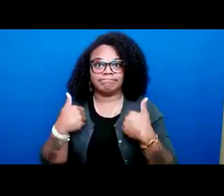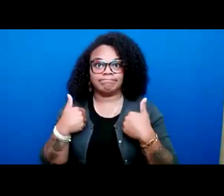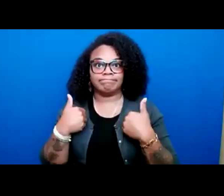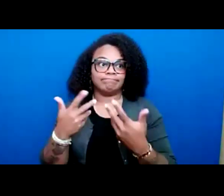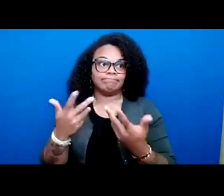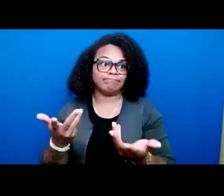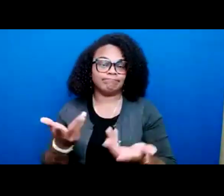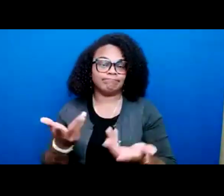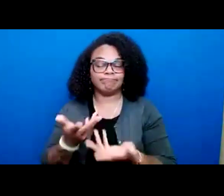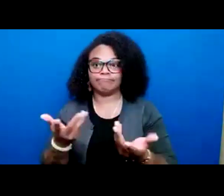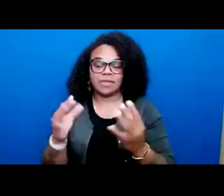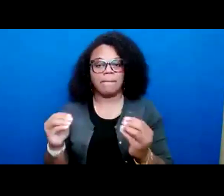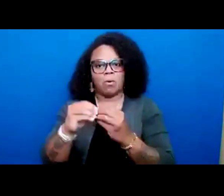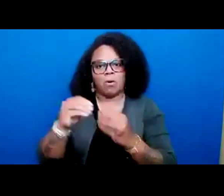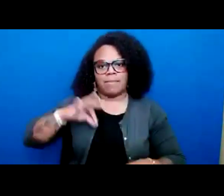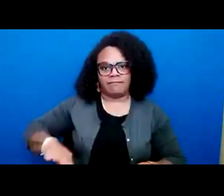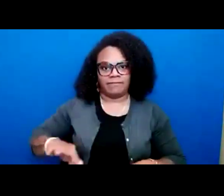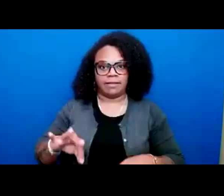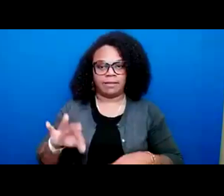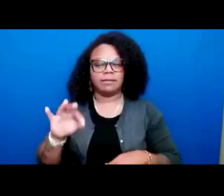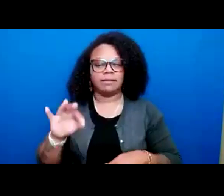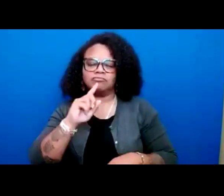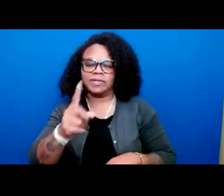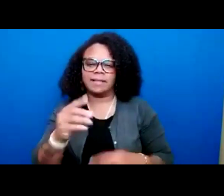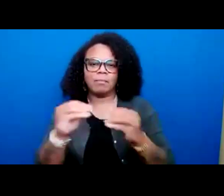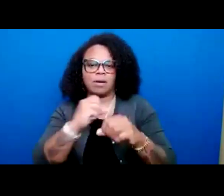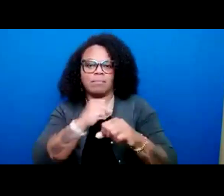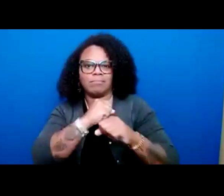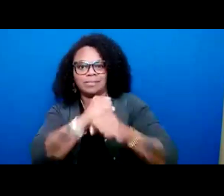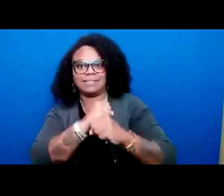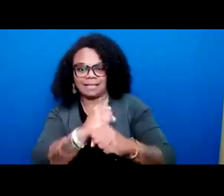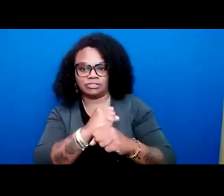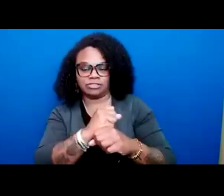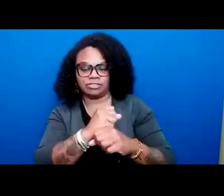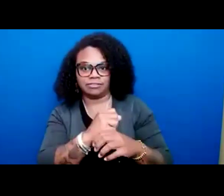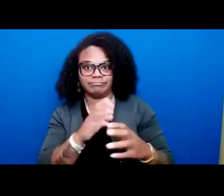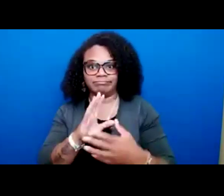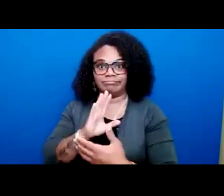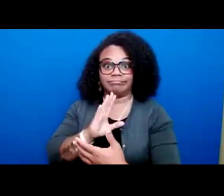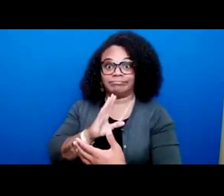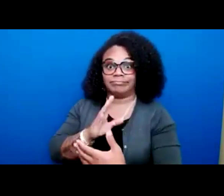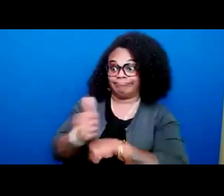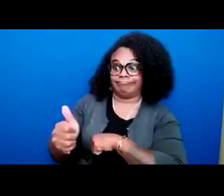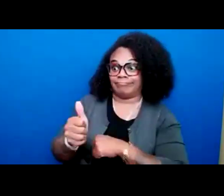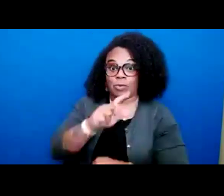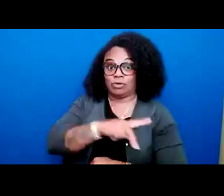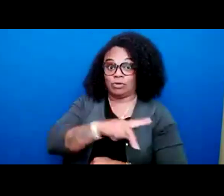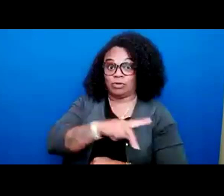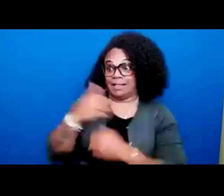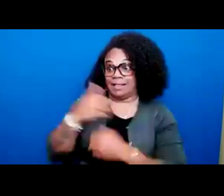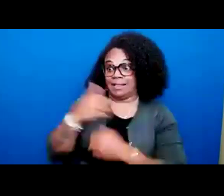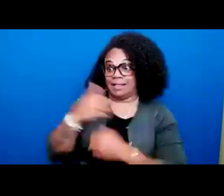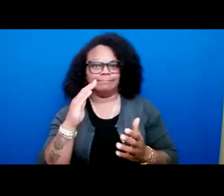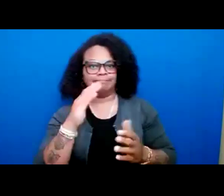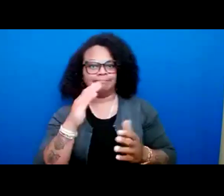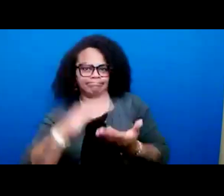with some more benefits, more protections against personal liability for the owners. LLCs generally are a very good thing. There's also a lot